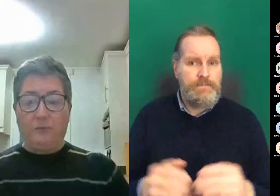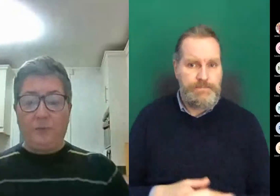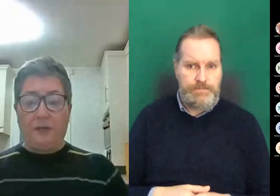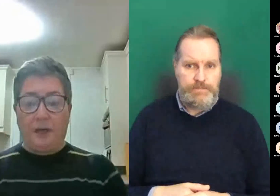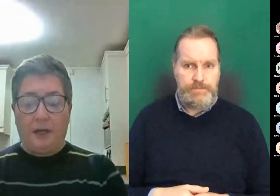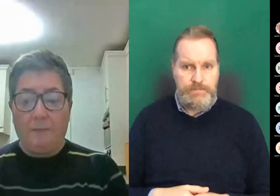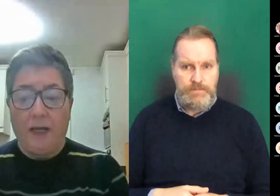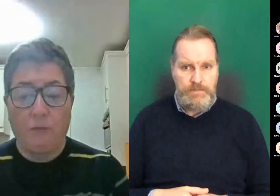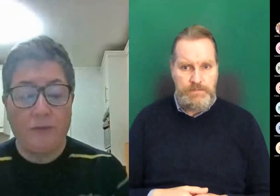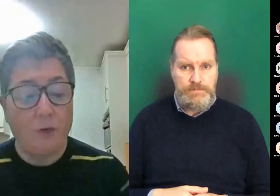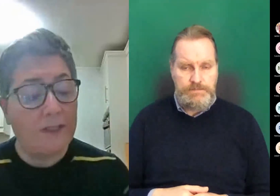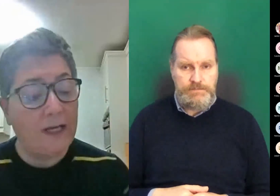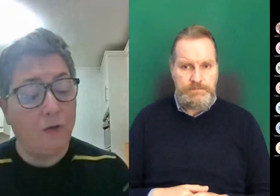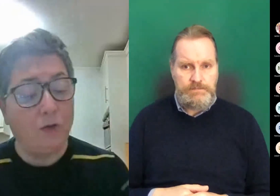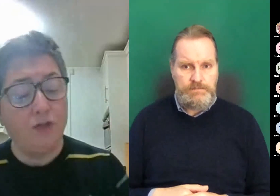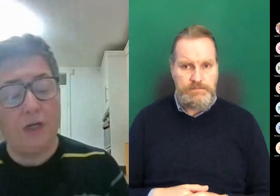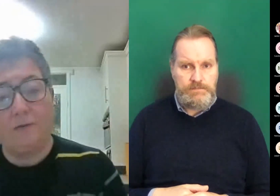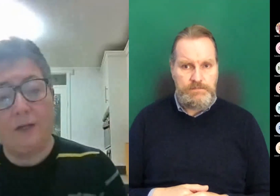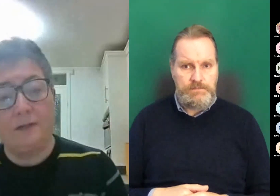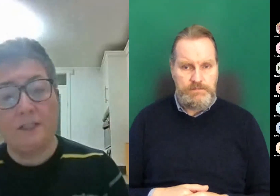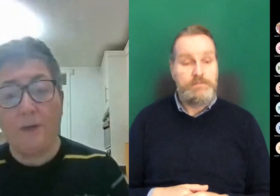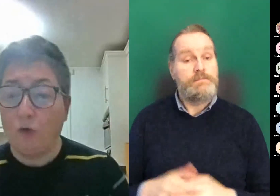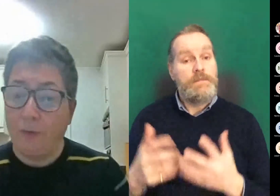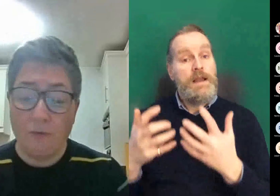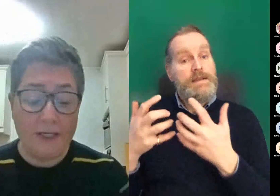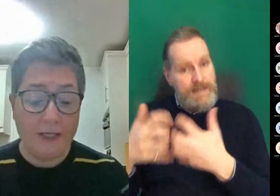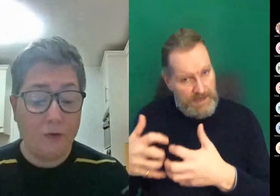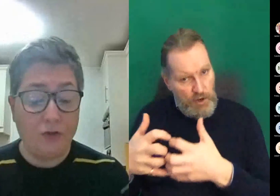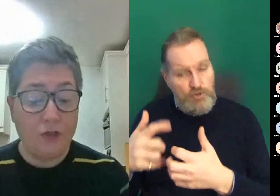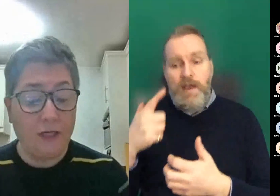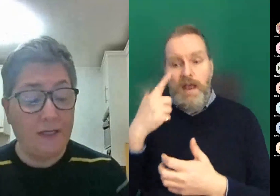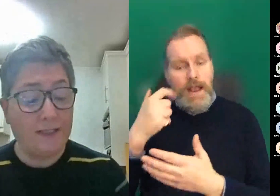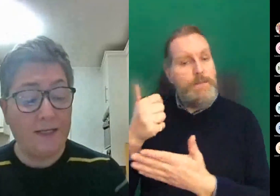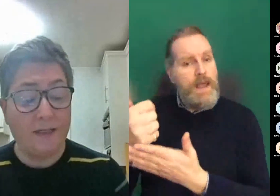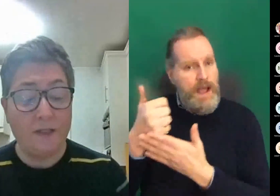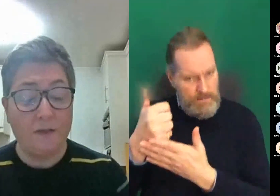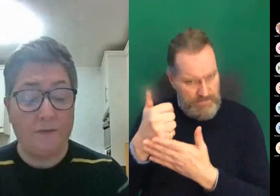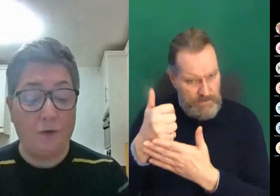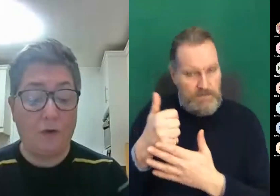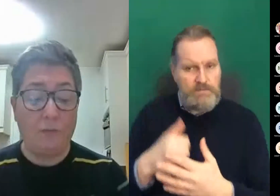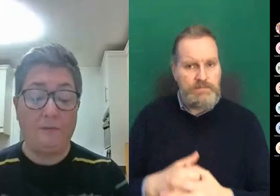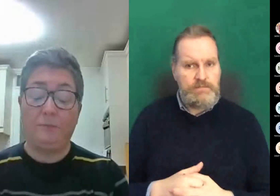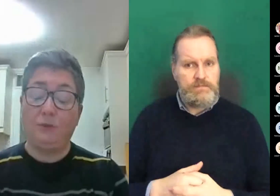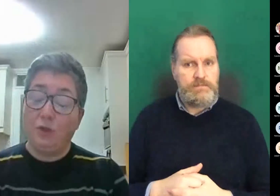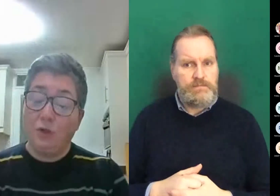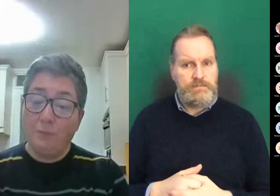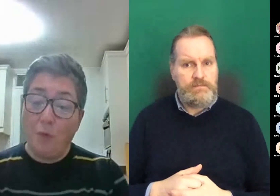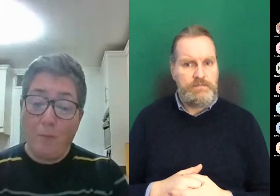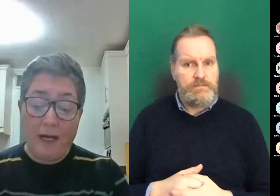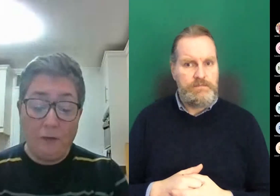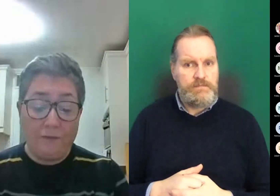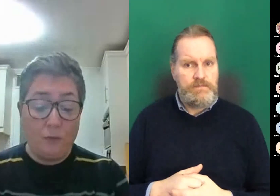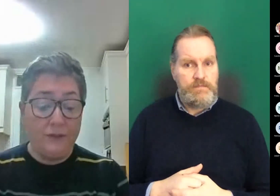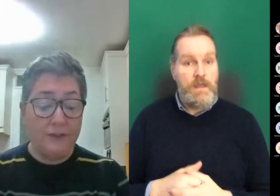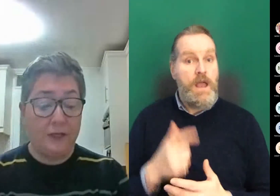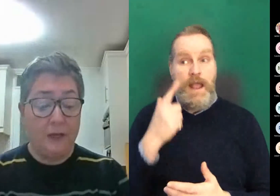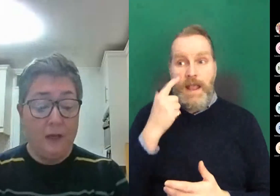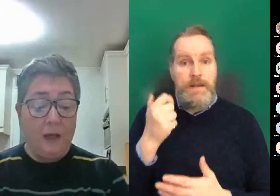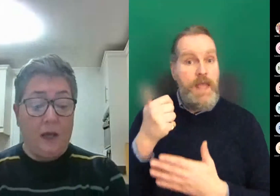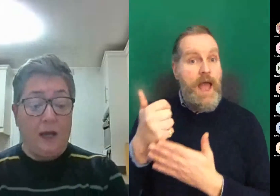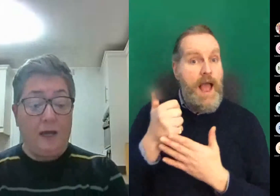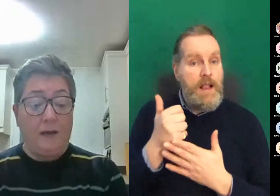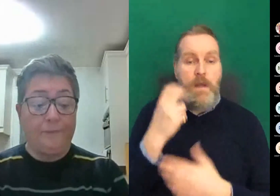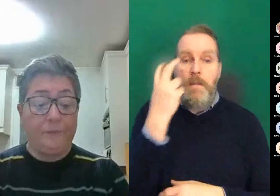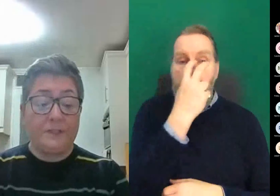Other ways that we've been helped out with technology, they've got the special braille technology and necessities for blind people to use mobile